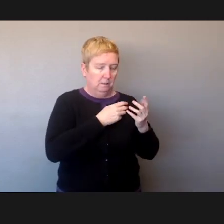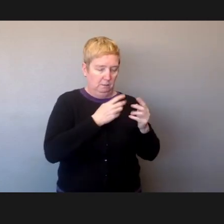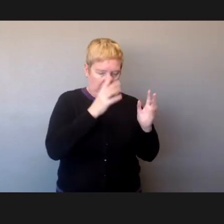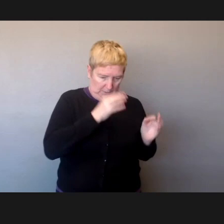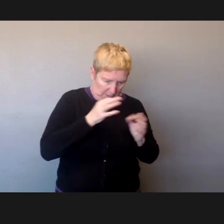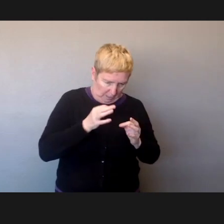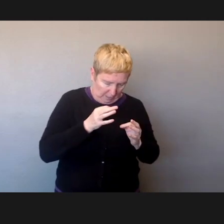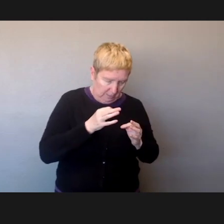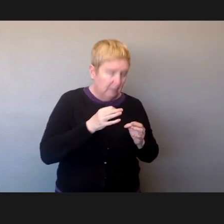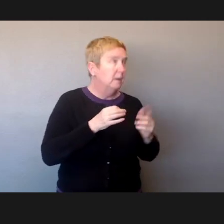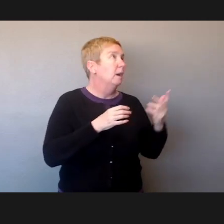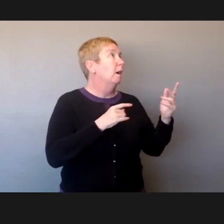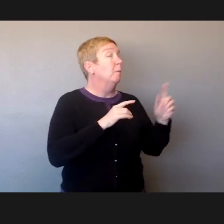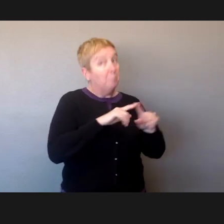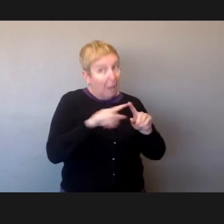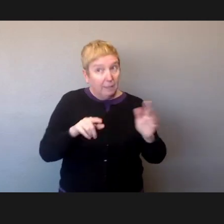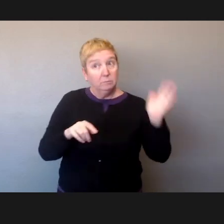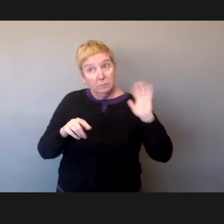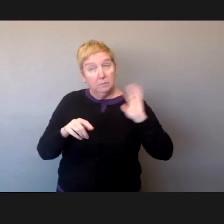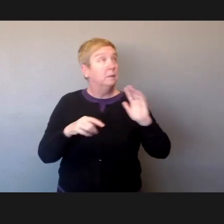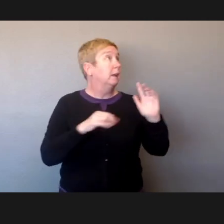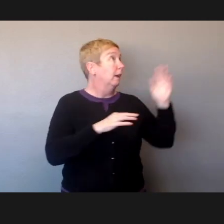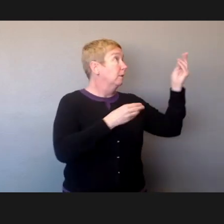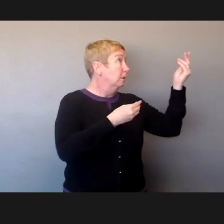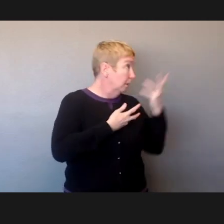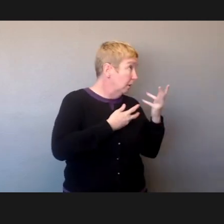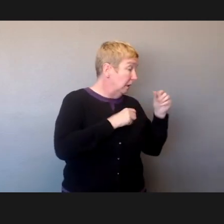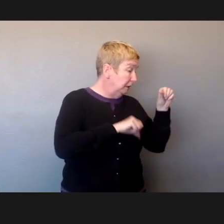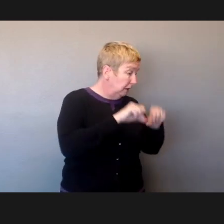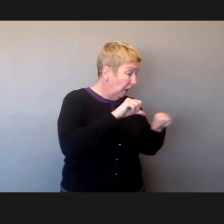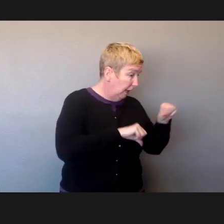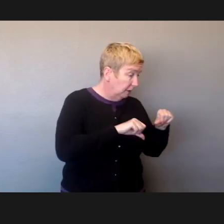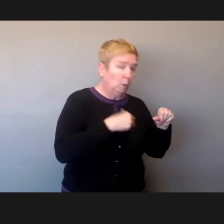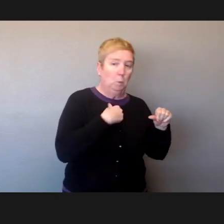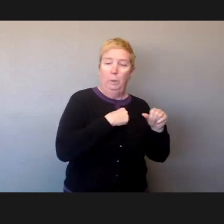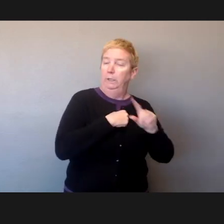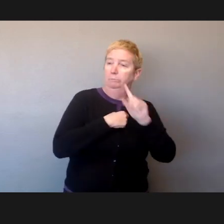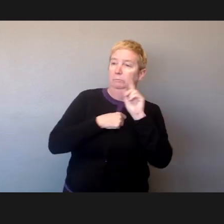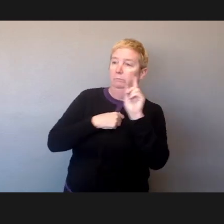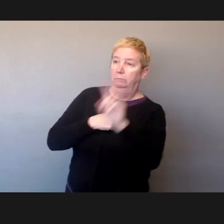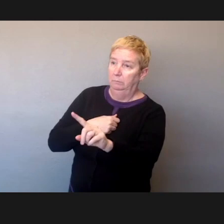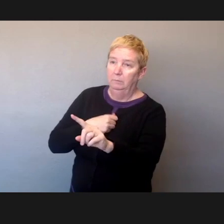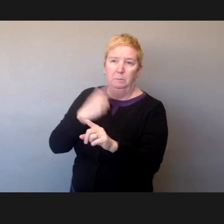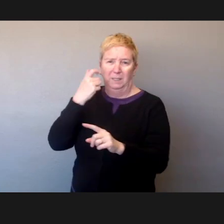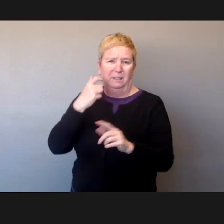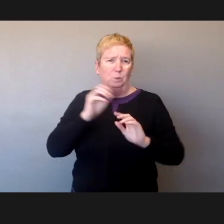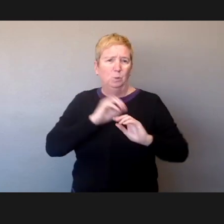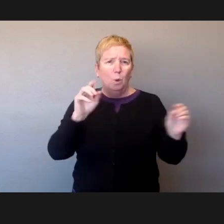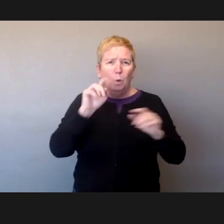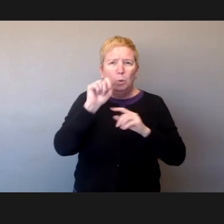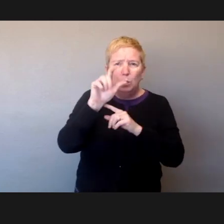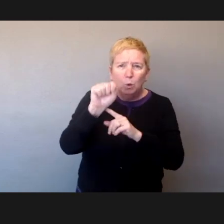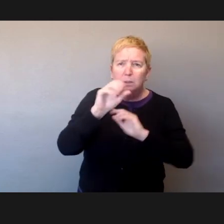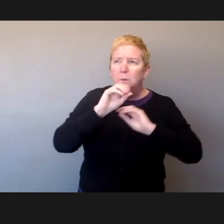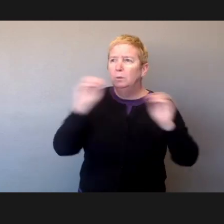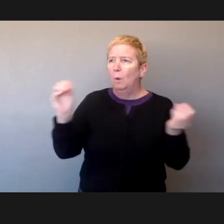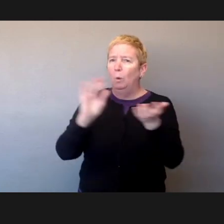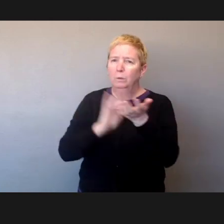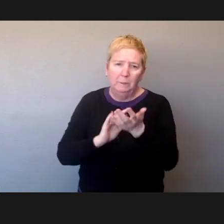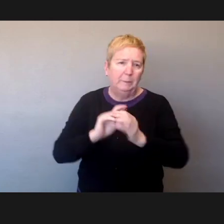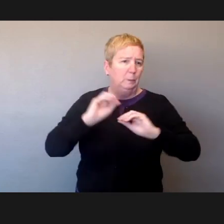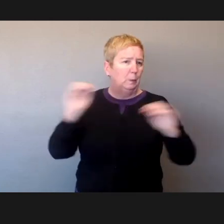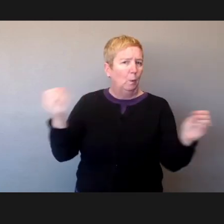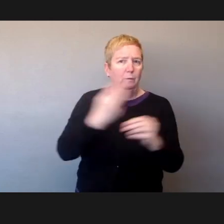had no tools that were effective in fighting COVID other than just staying at home and not getting sick. But now with vaccines,